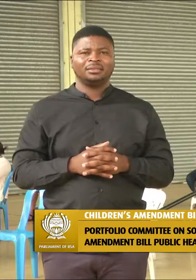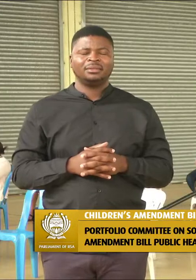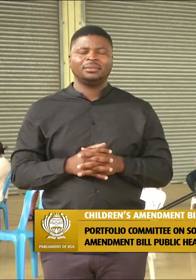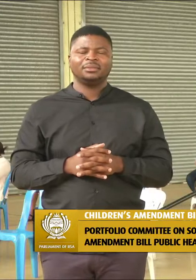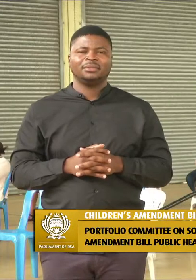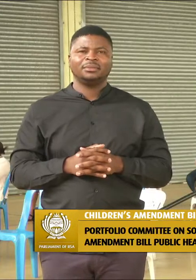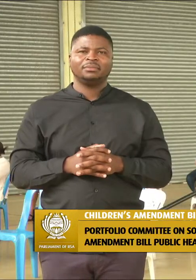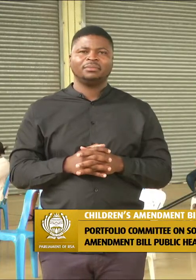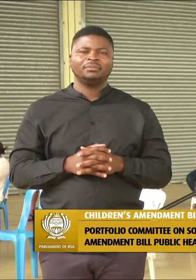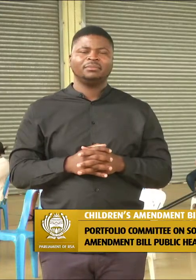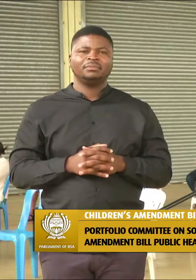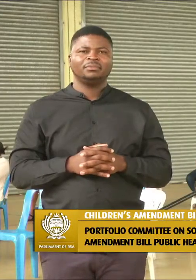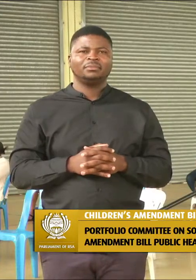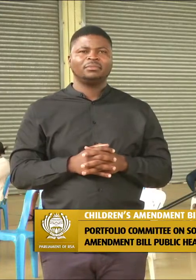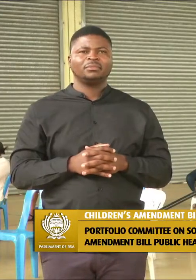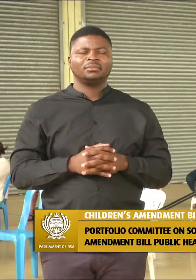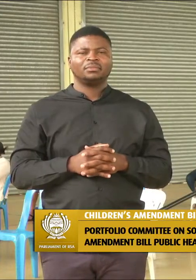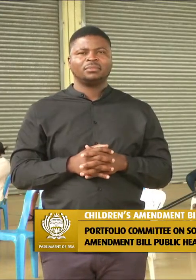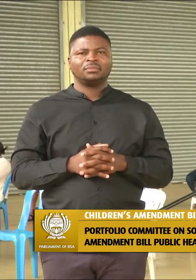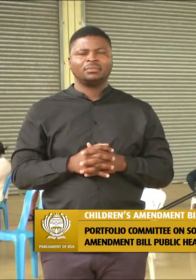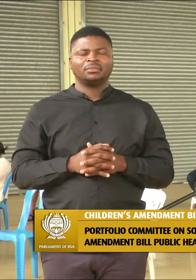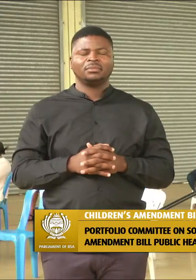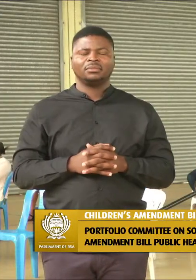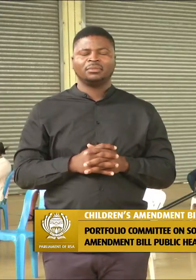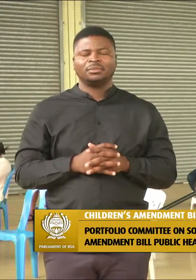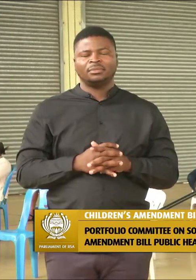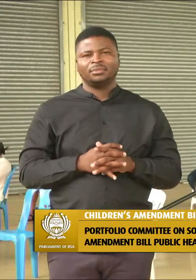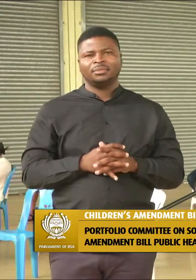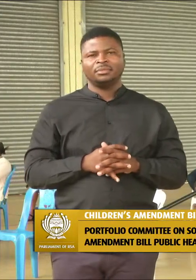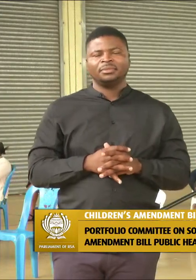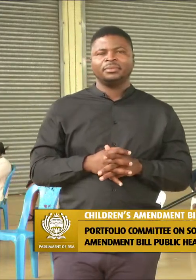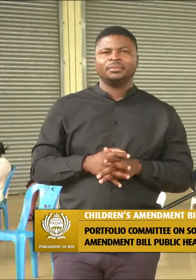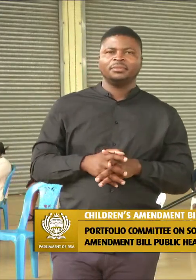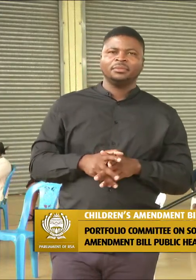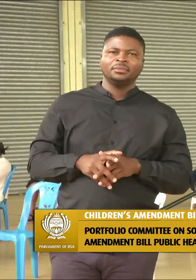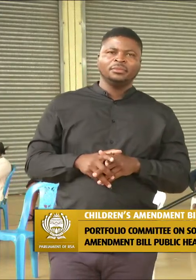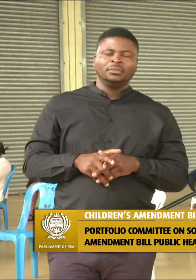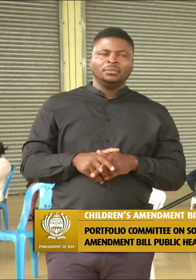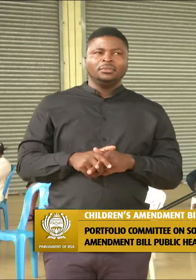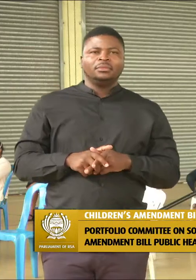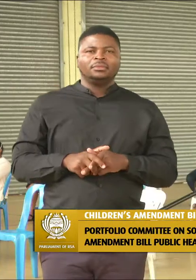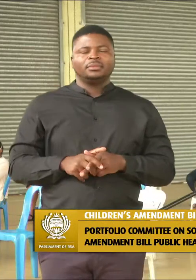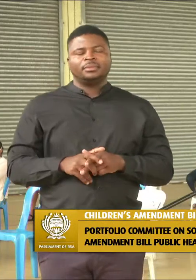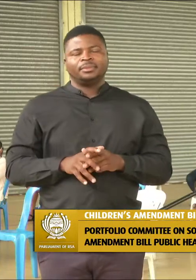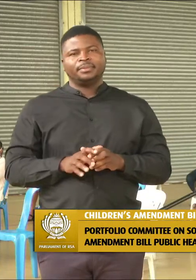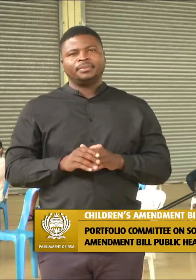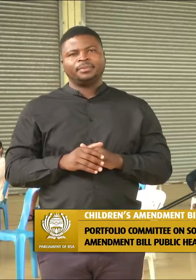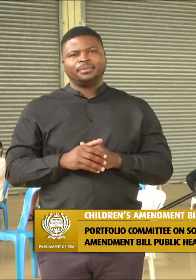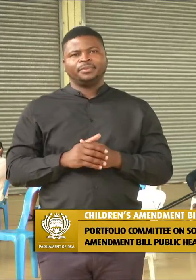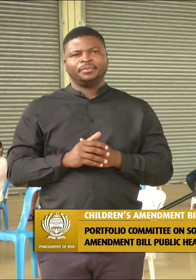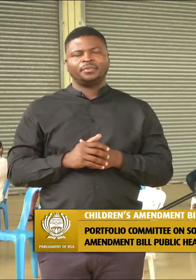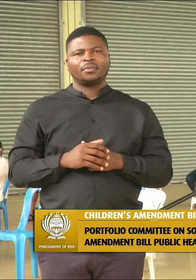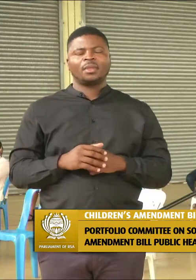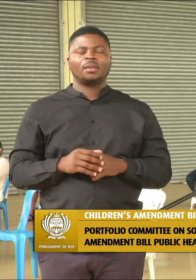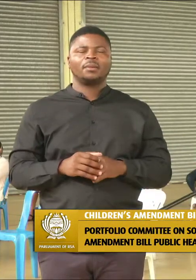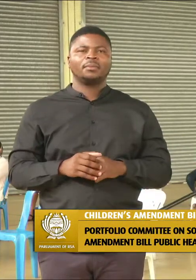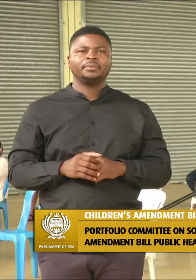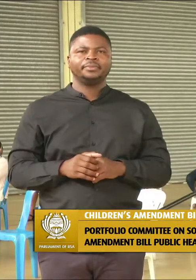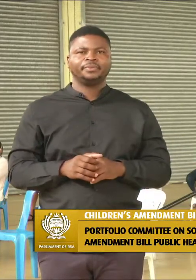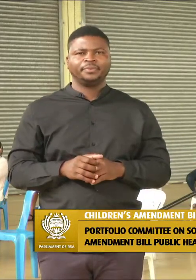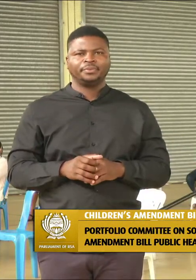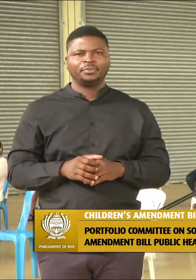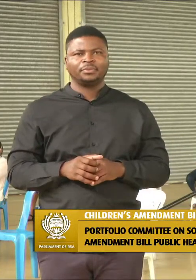kwe20 ingane ke zigcine icabanga ukuthi yizona eziyimbangela yalesi simo esinjeni